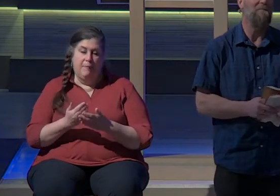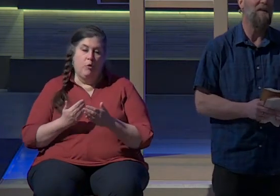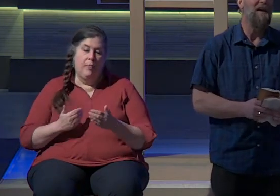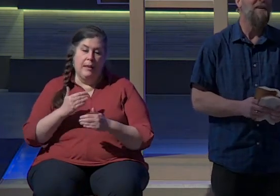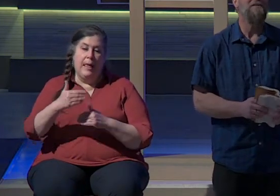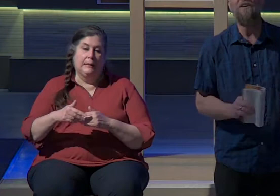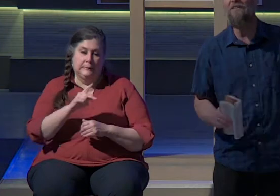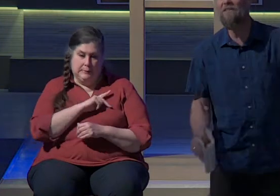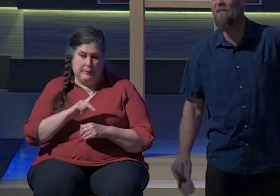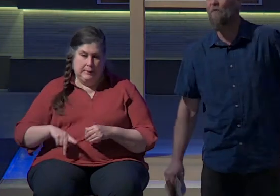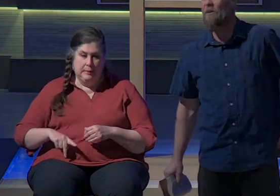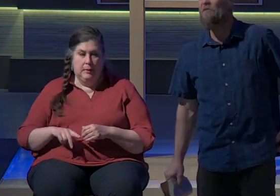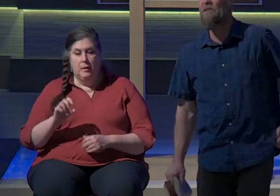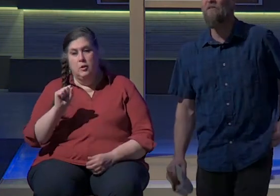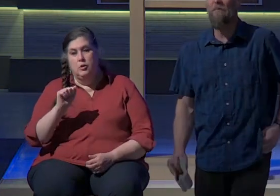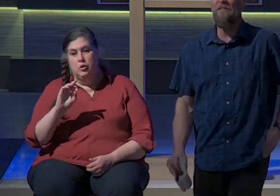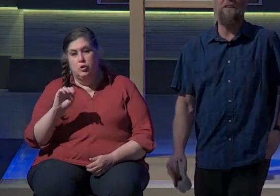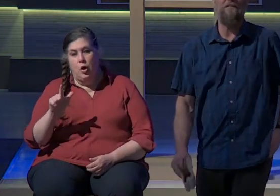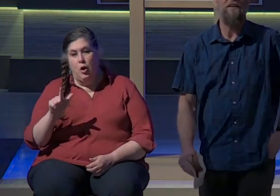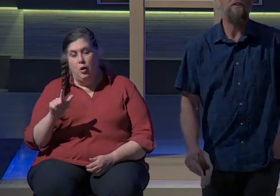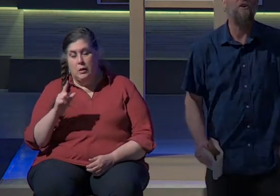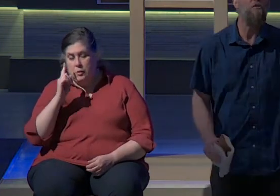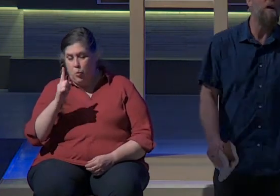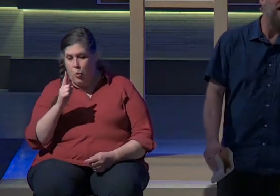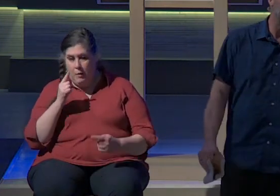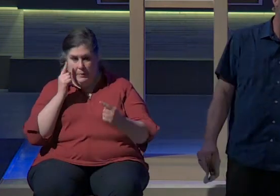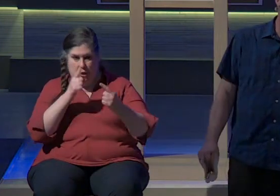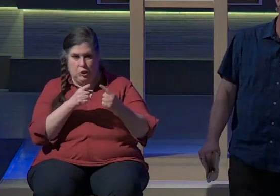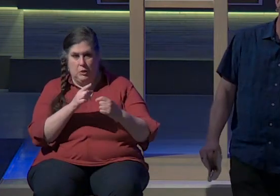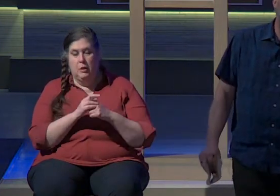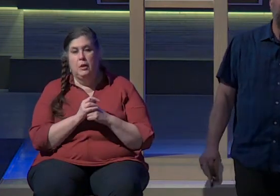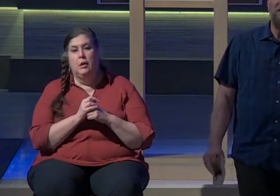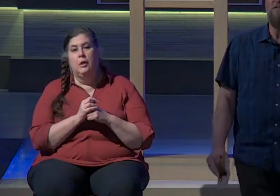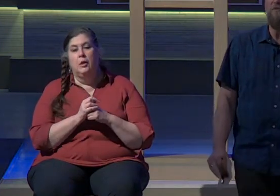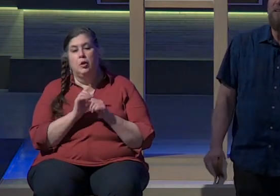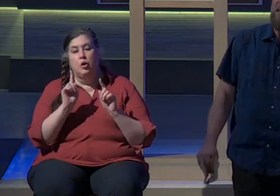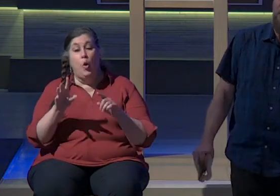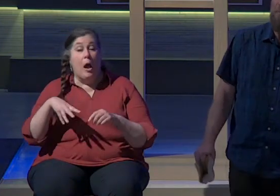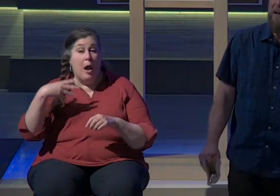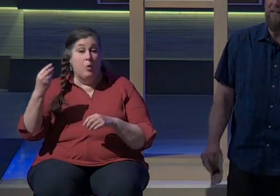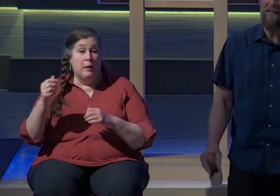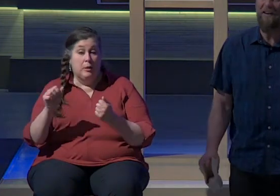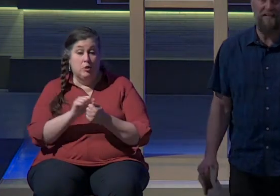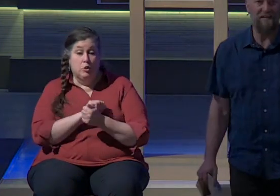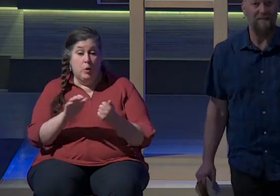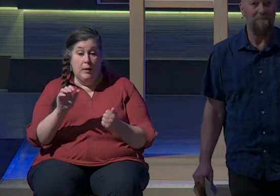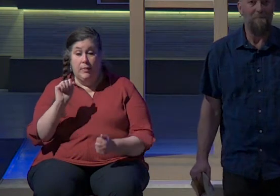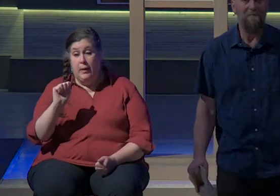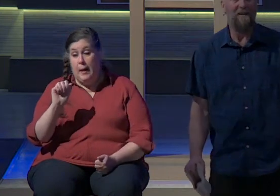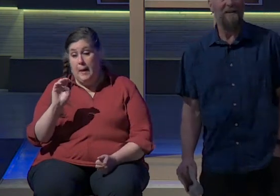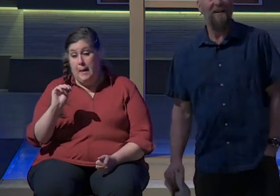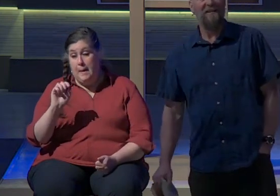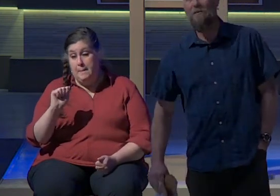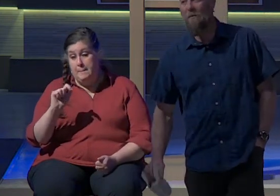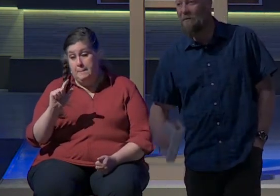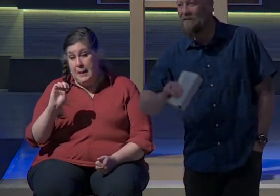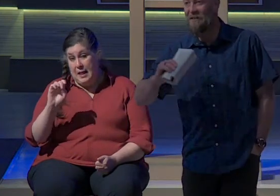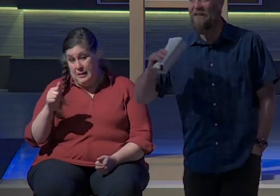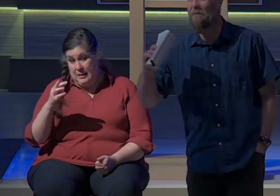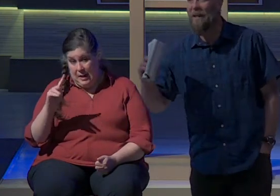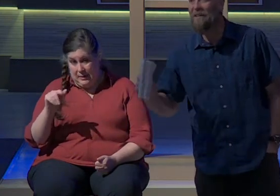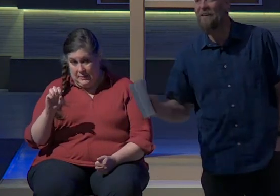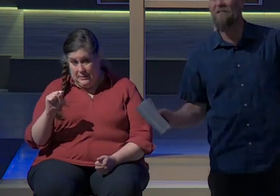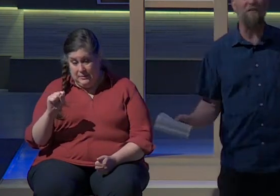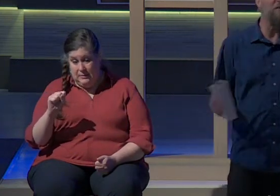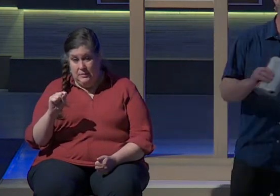comes? Saul is given one critical mission: go out and destroy the Amalekites. Does anyone remember this?